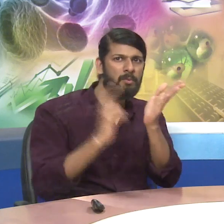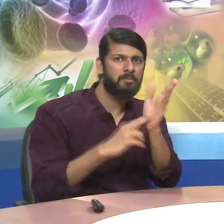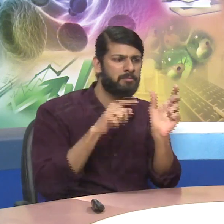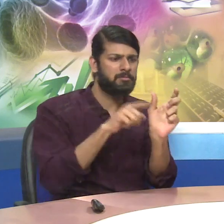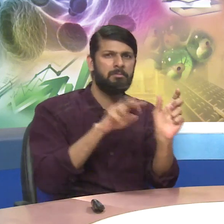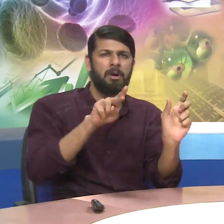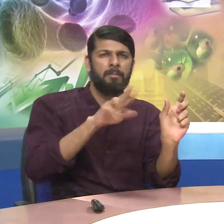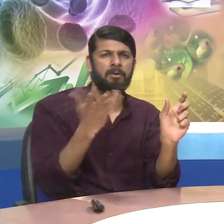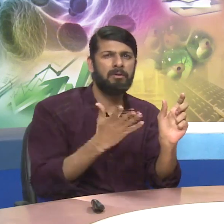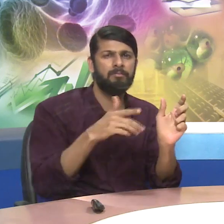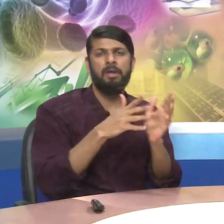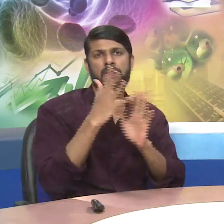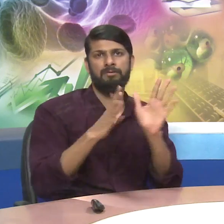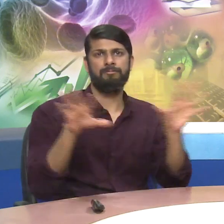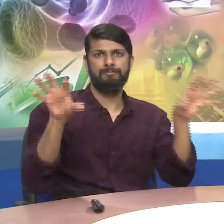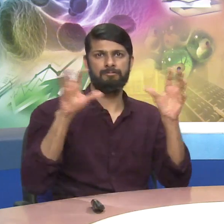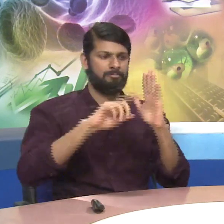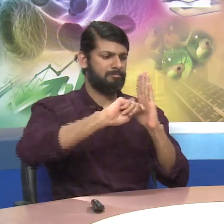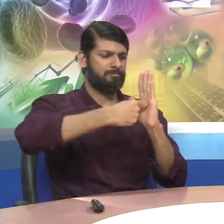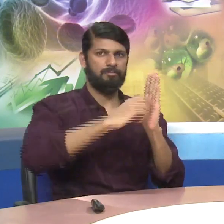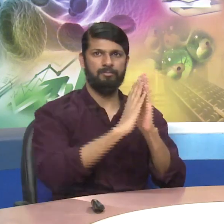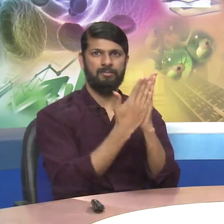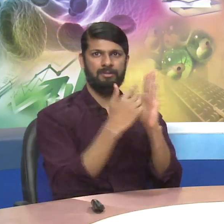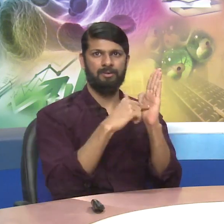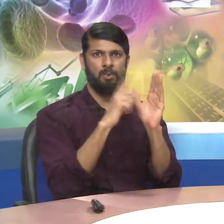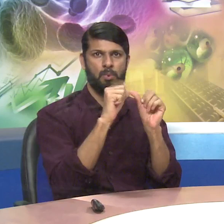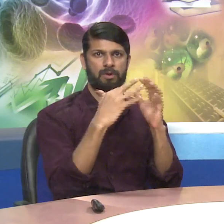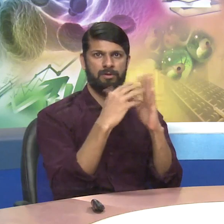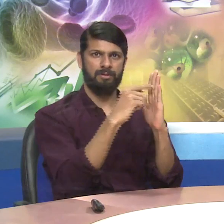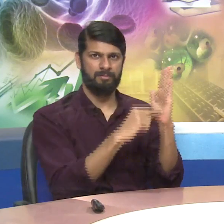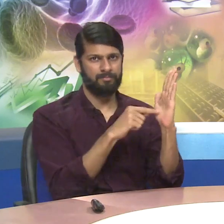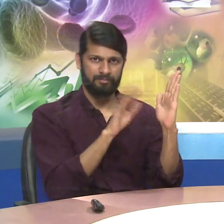constitution. What is the meaning of this word?